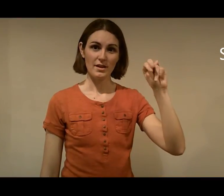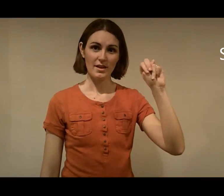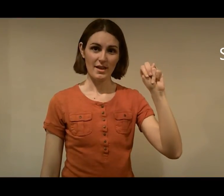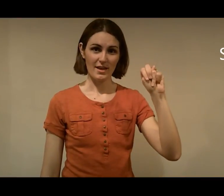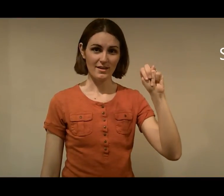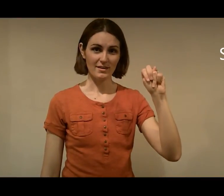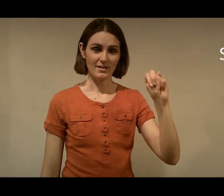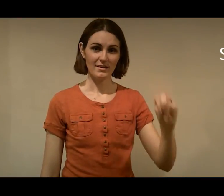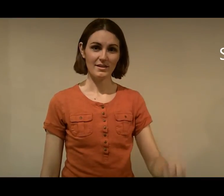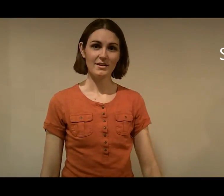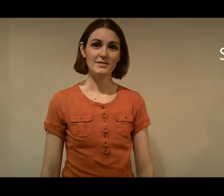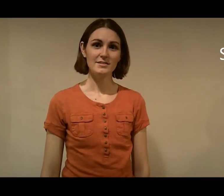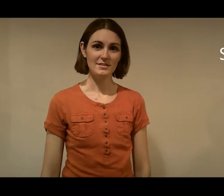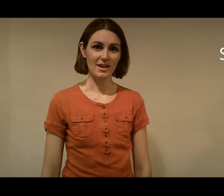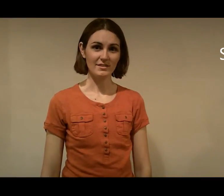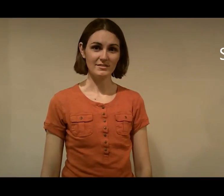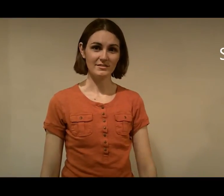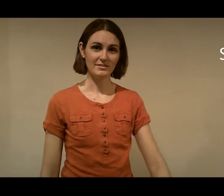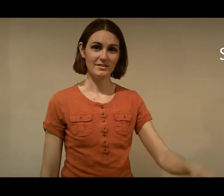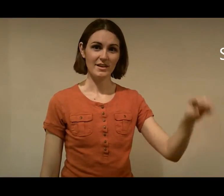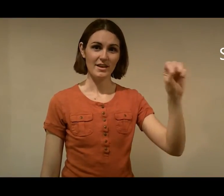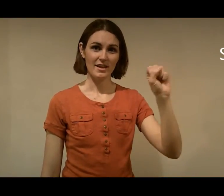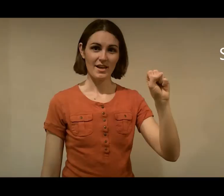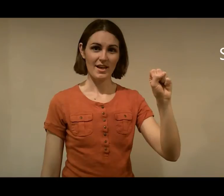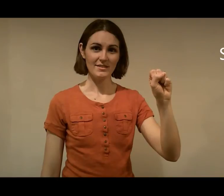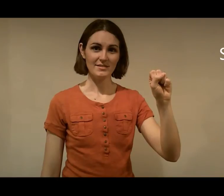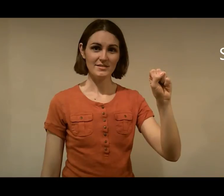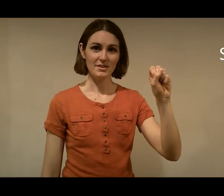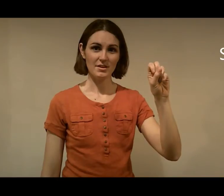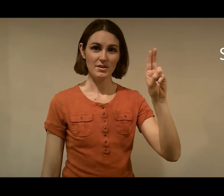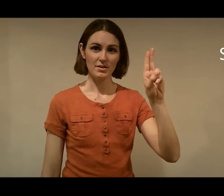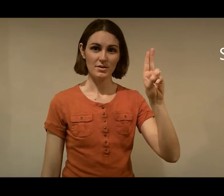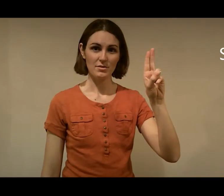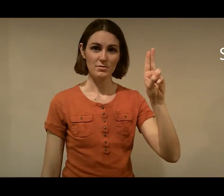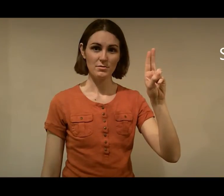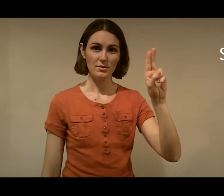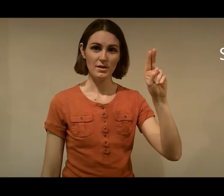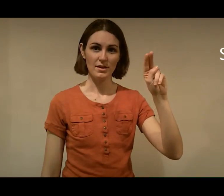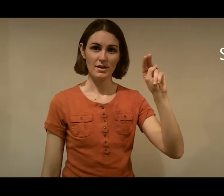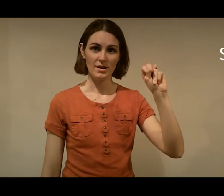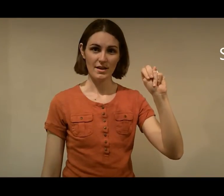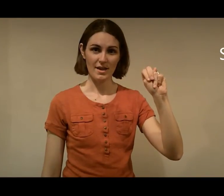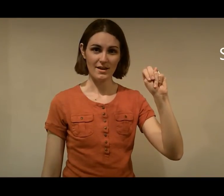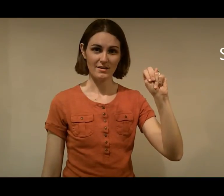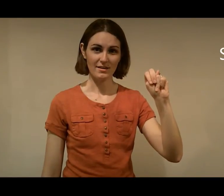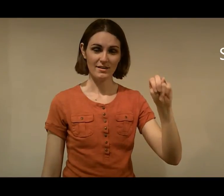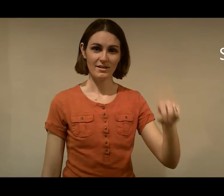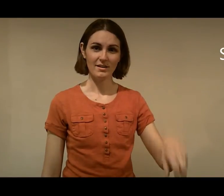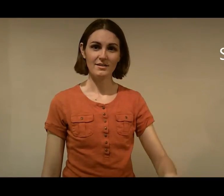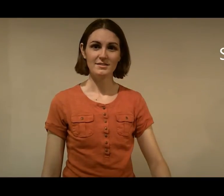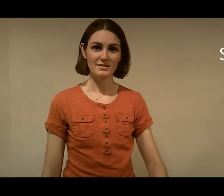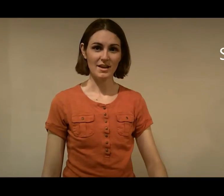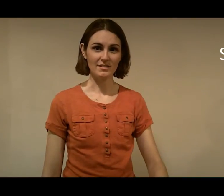S-U-N. Sun. S-U-N. S-U-N, sun.